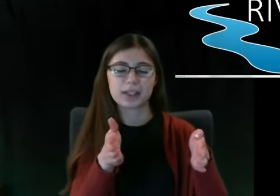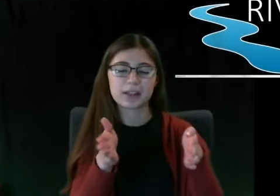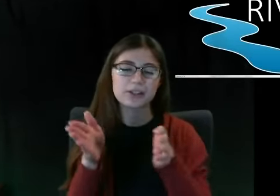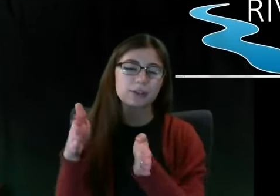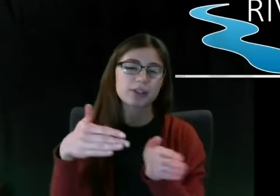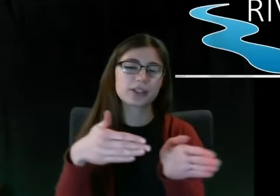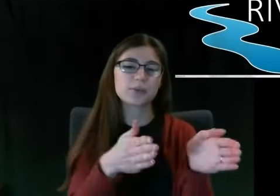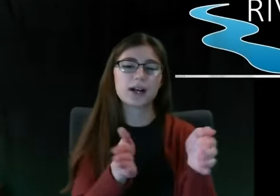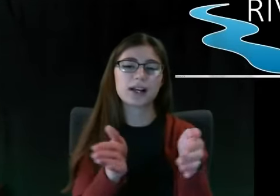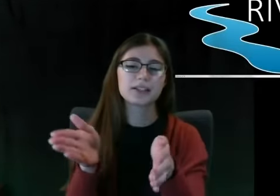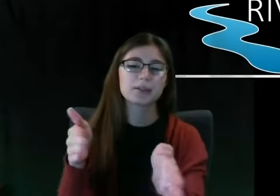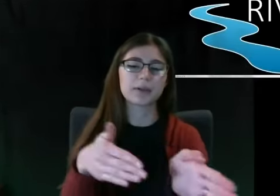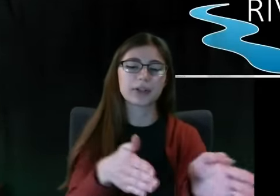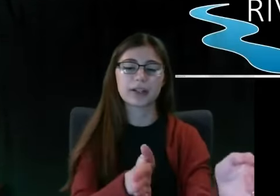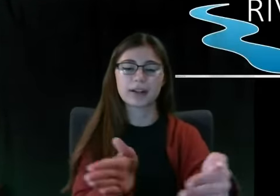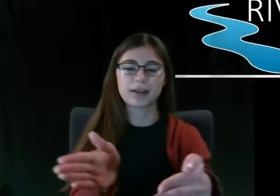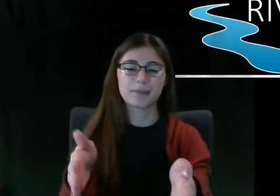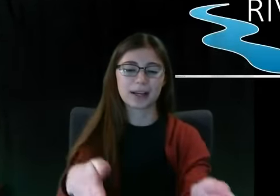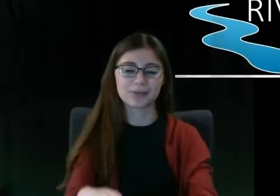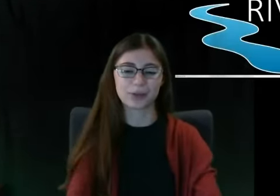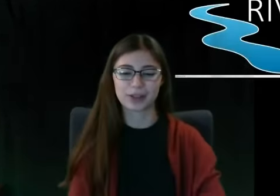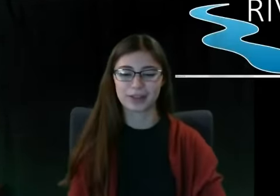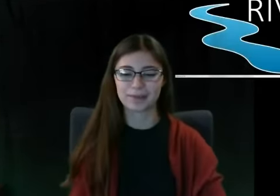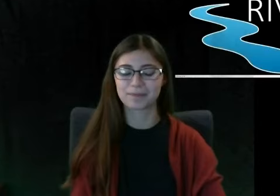you're just going to wind your river back and forth.